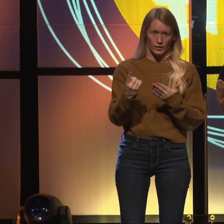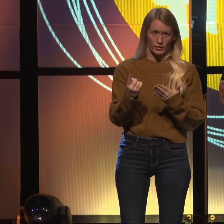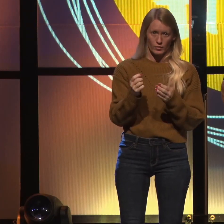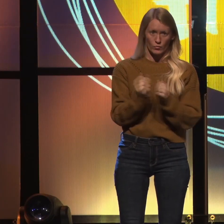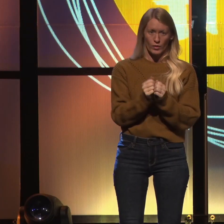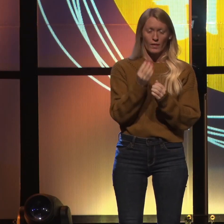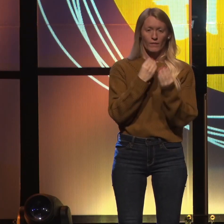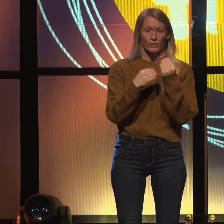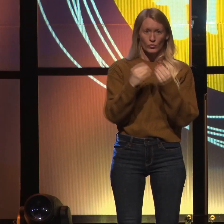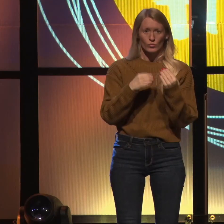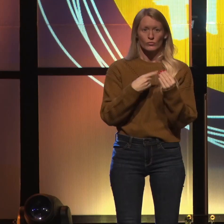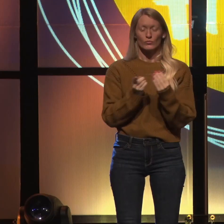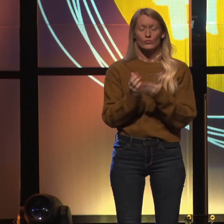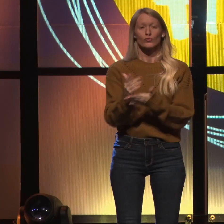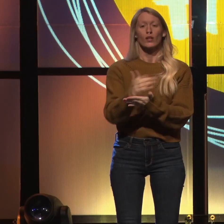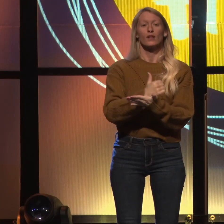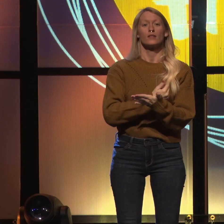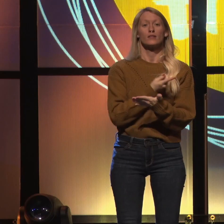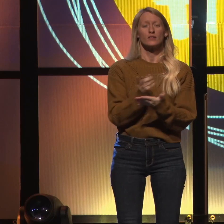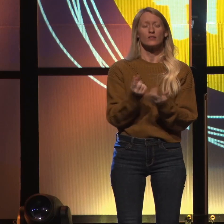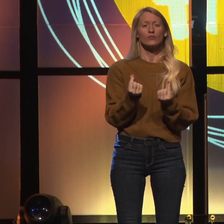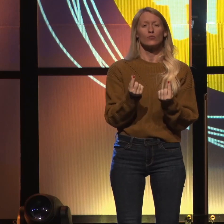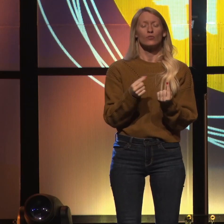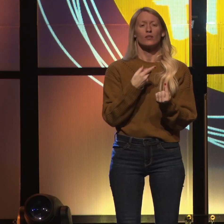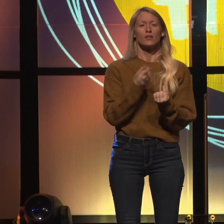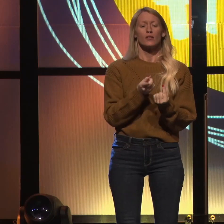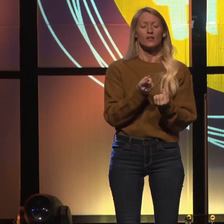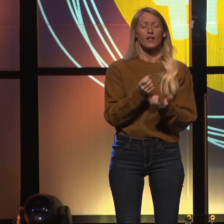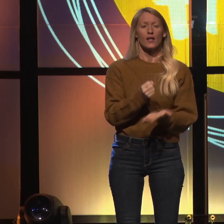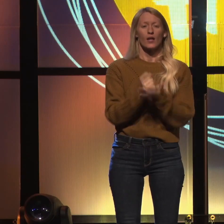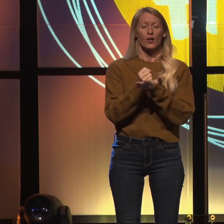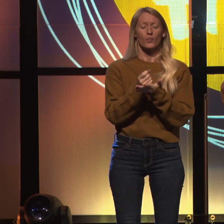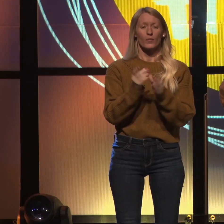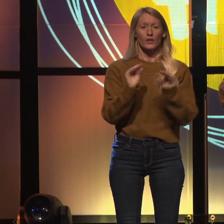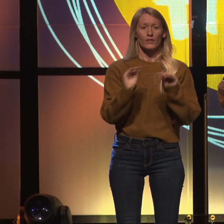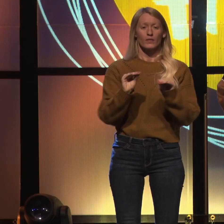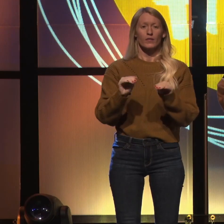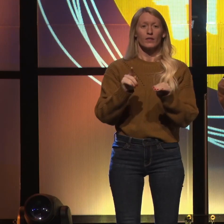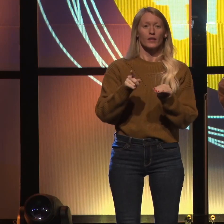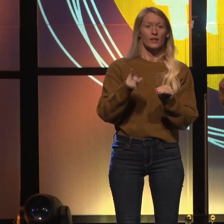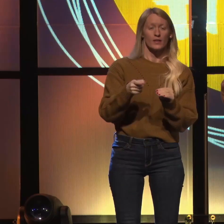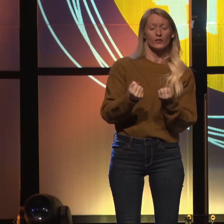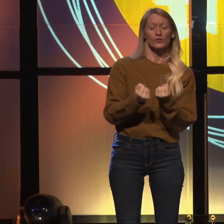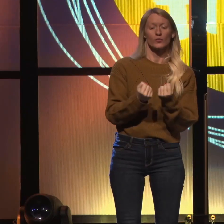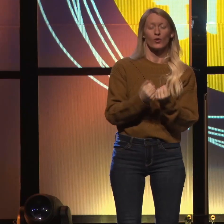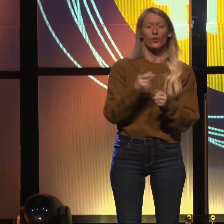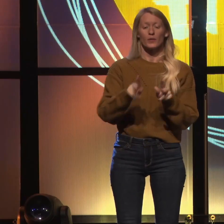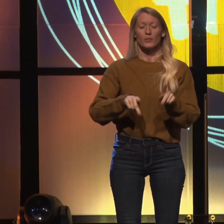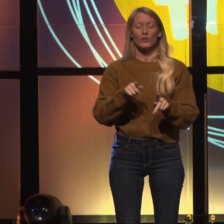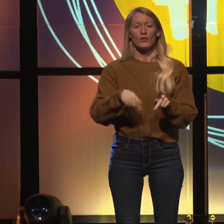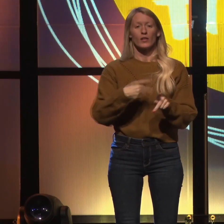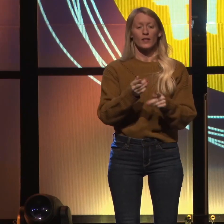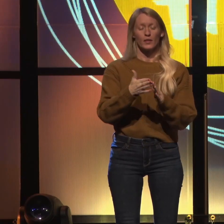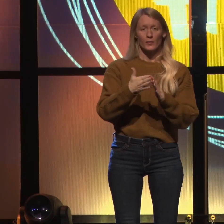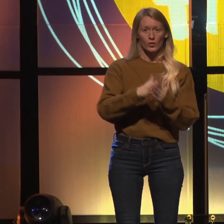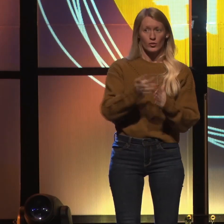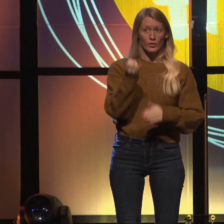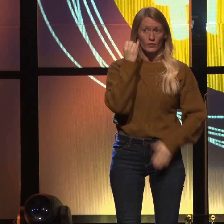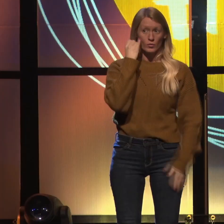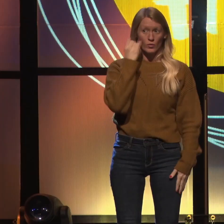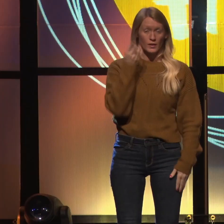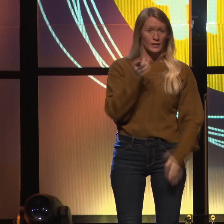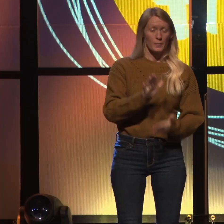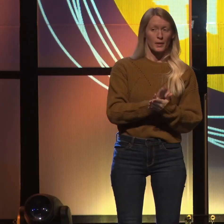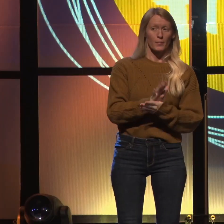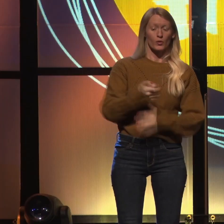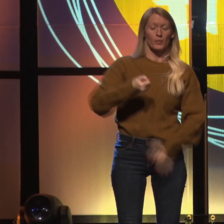goes to help feed people out in the community. If you have questions or want to get a paper bag with information about that, that'll be out